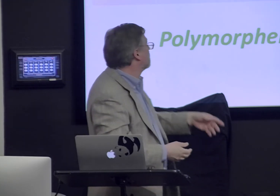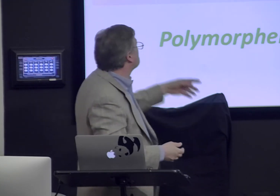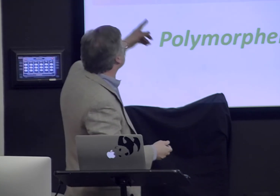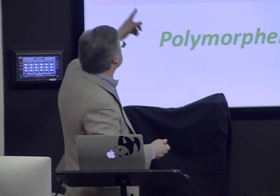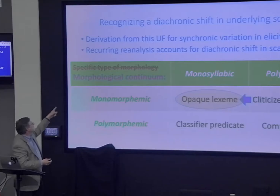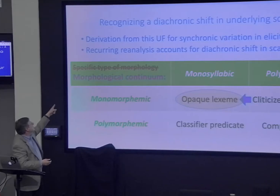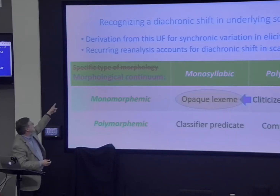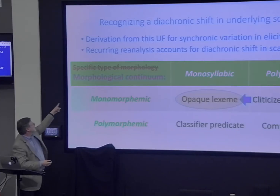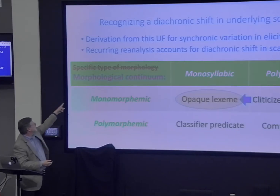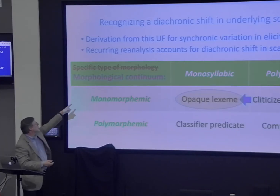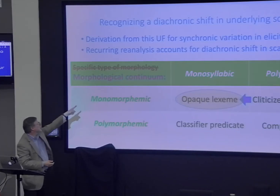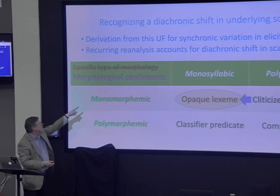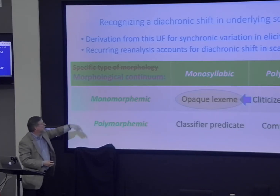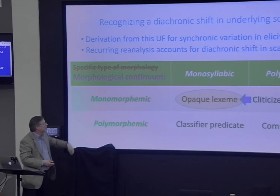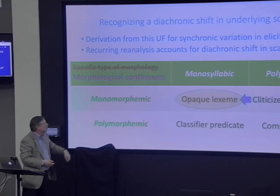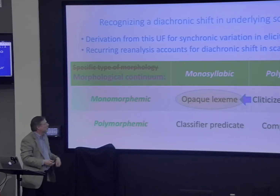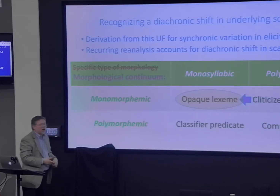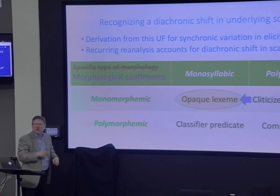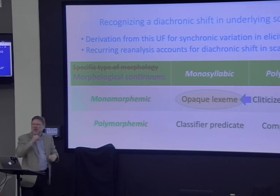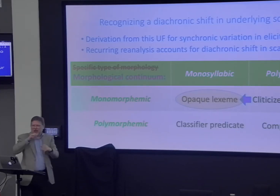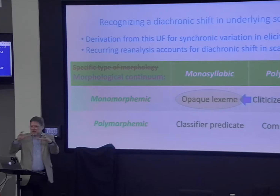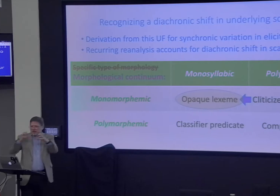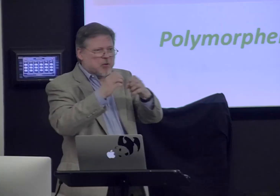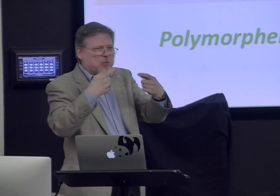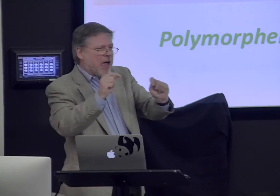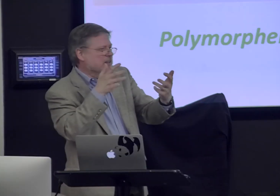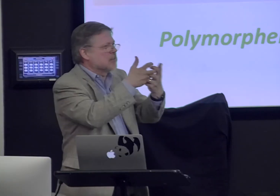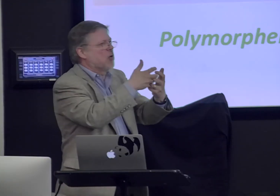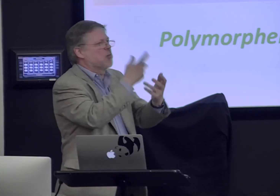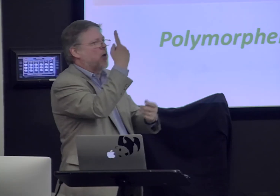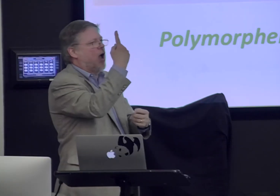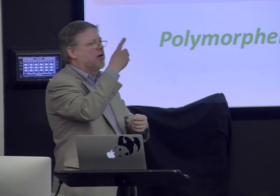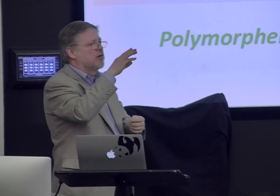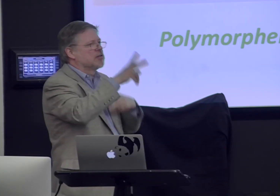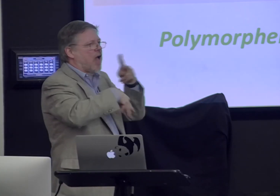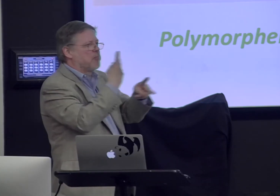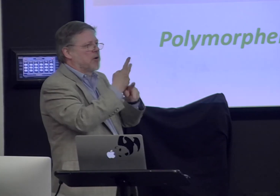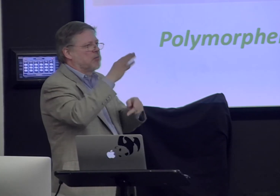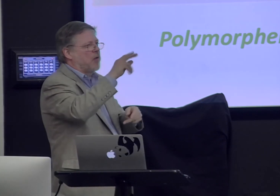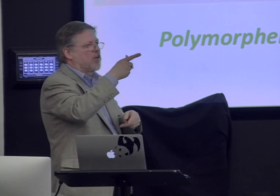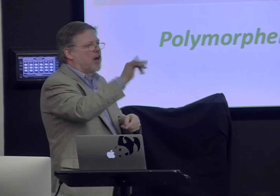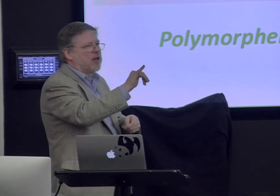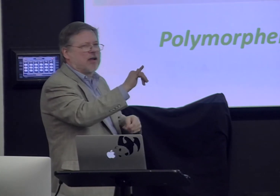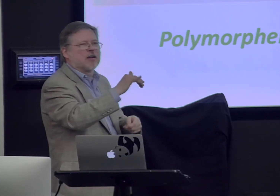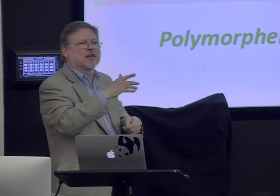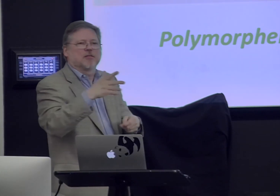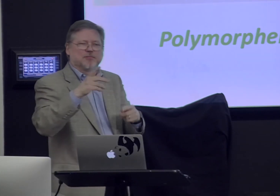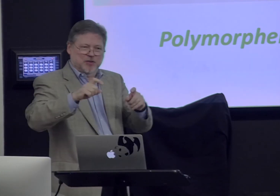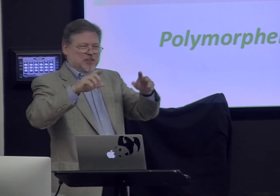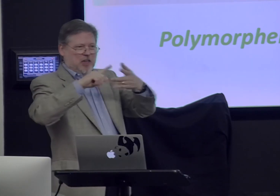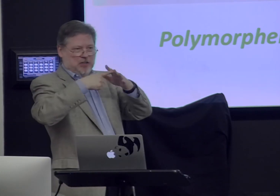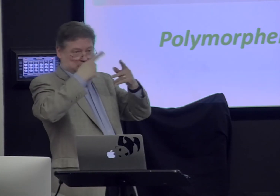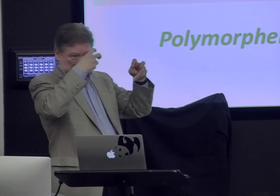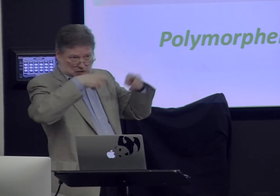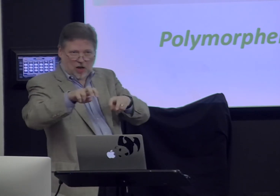I suggest that one way we can re-understand sign languages is to not